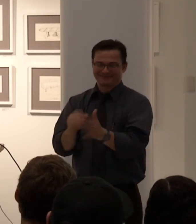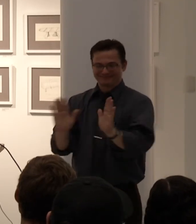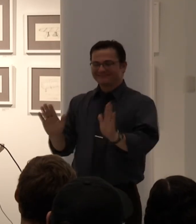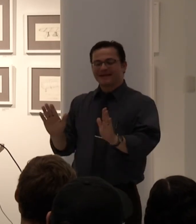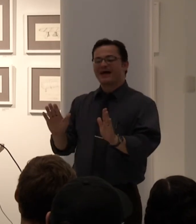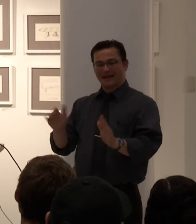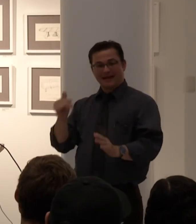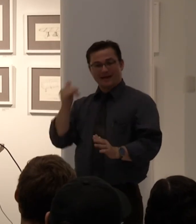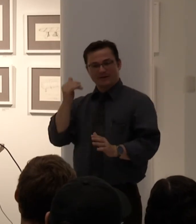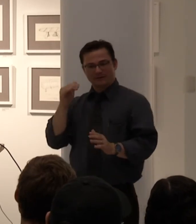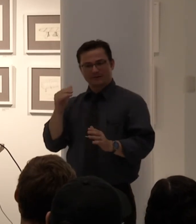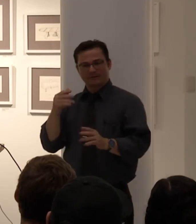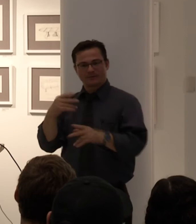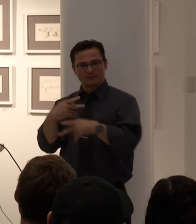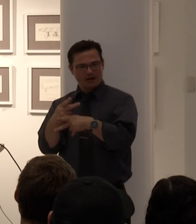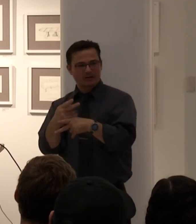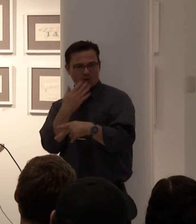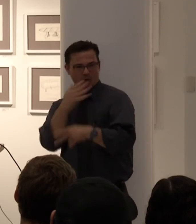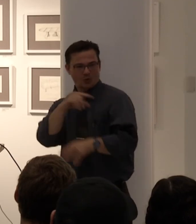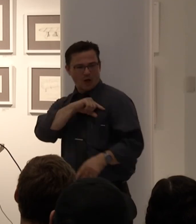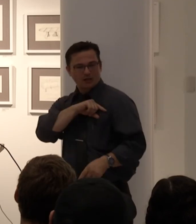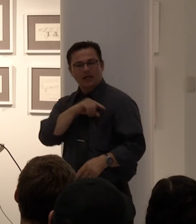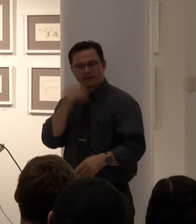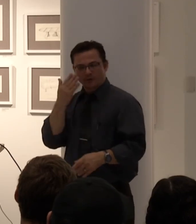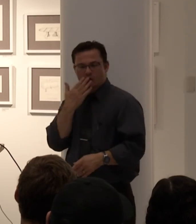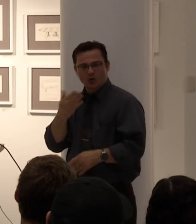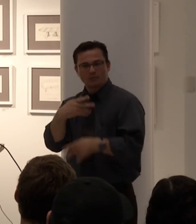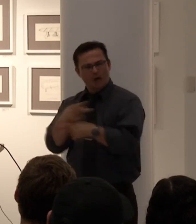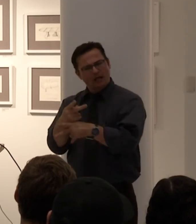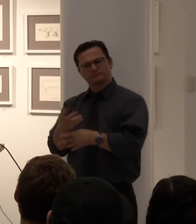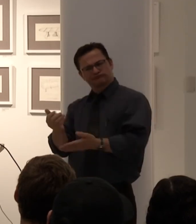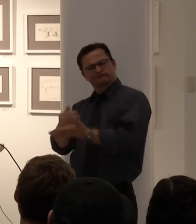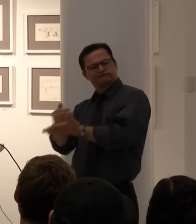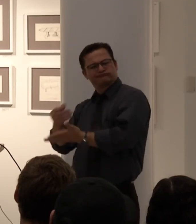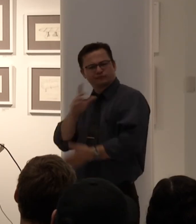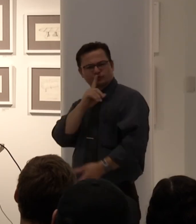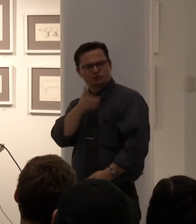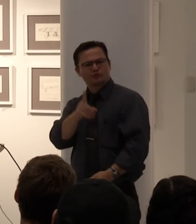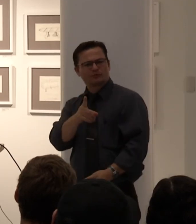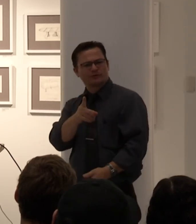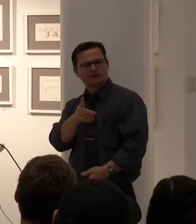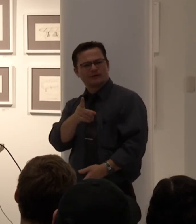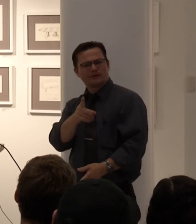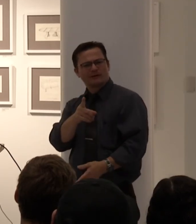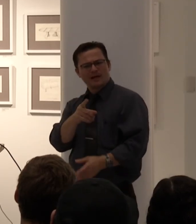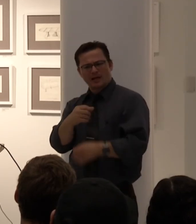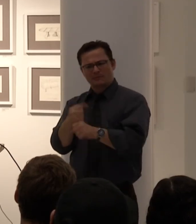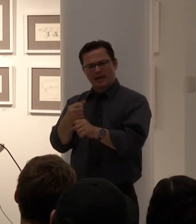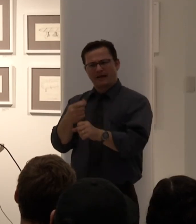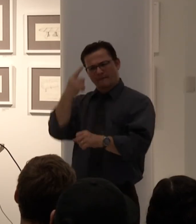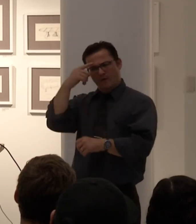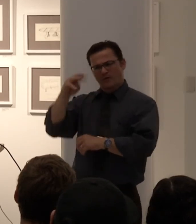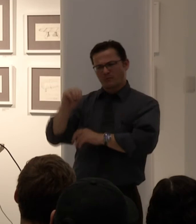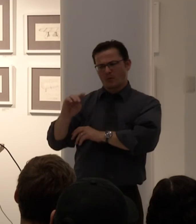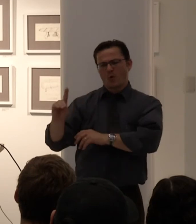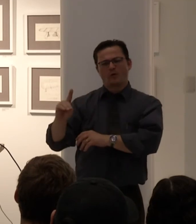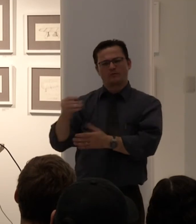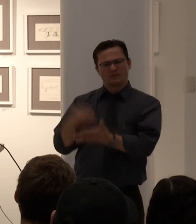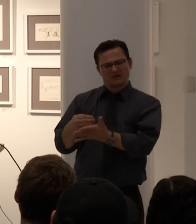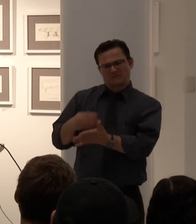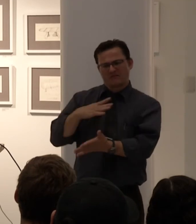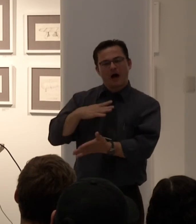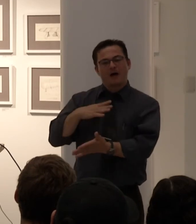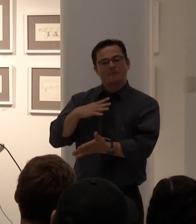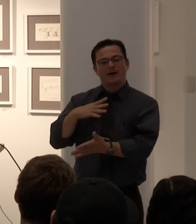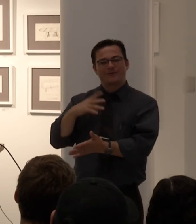is that if we have a good product, it will make money, will make back the cost of the mold, but it's got to be looked at